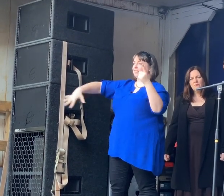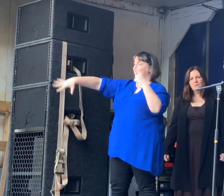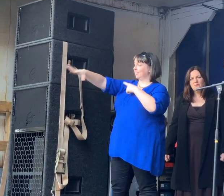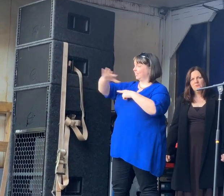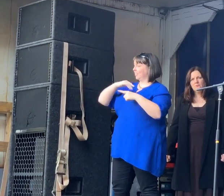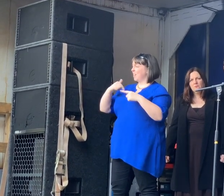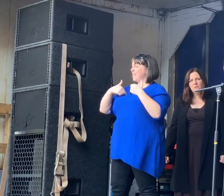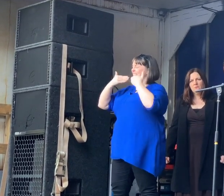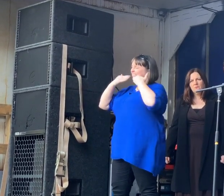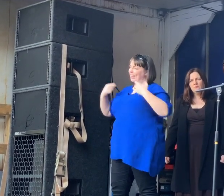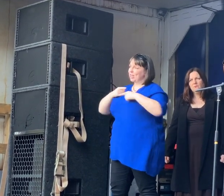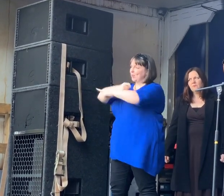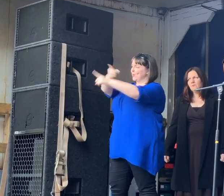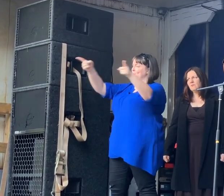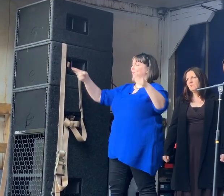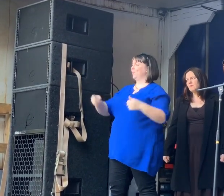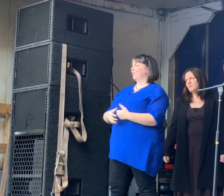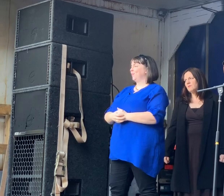give thanks to you,